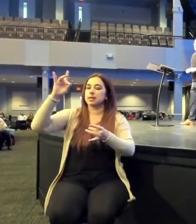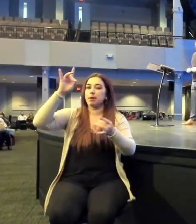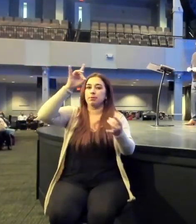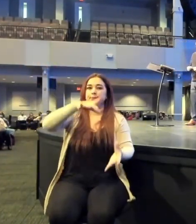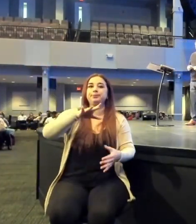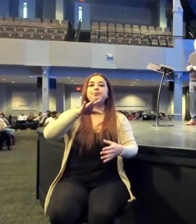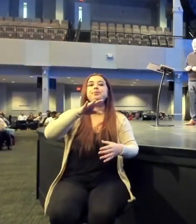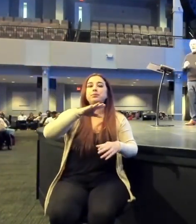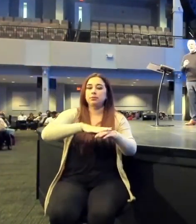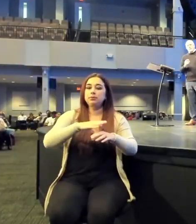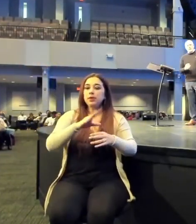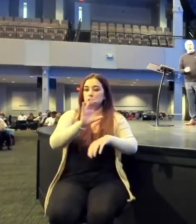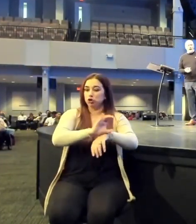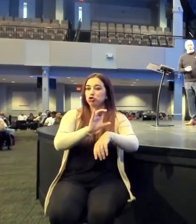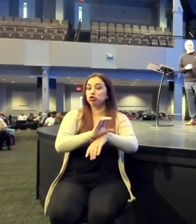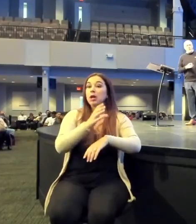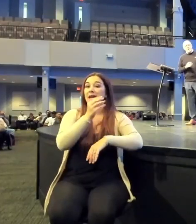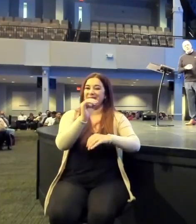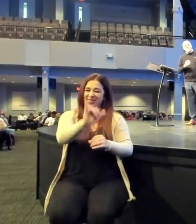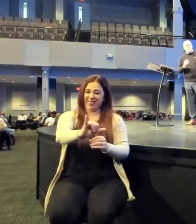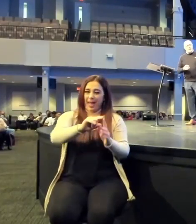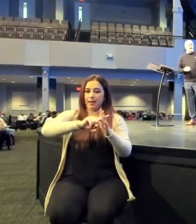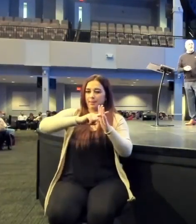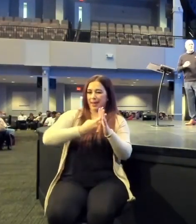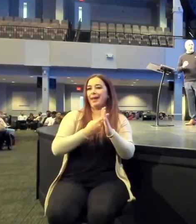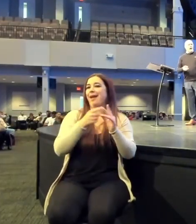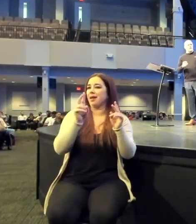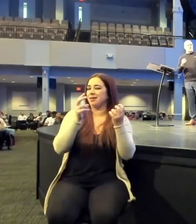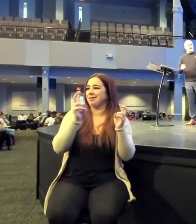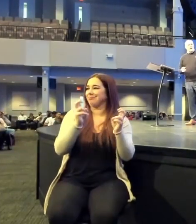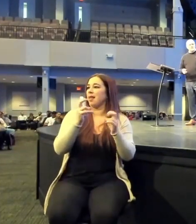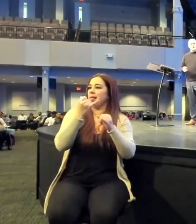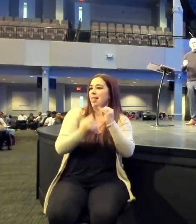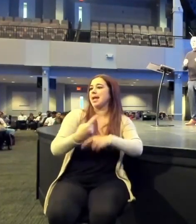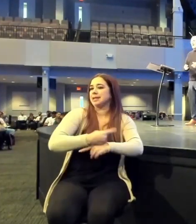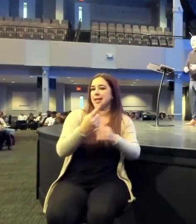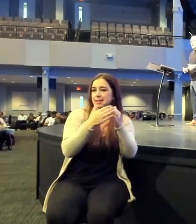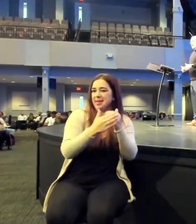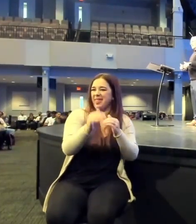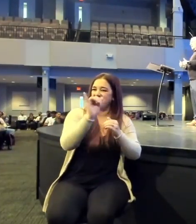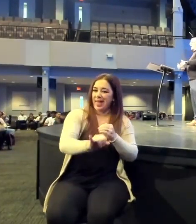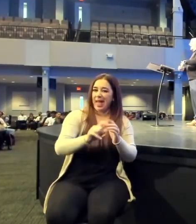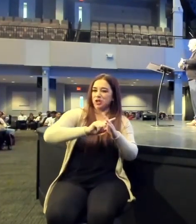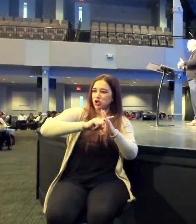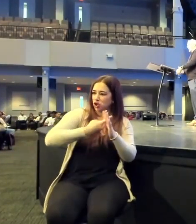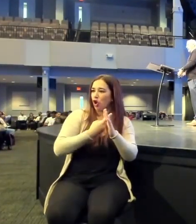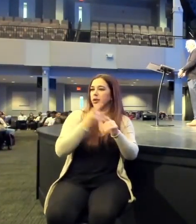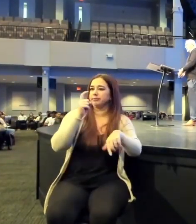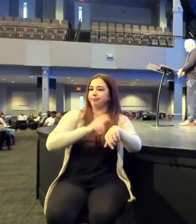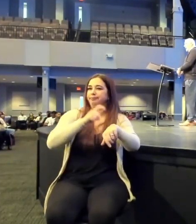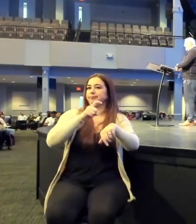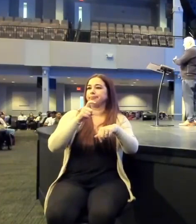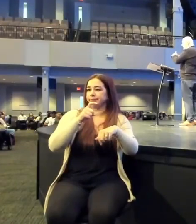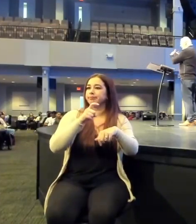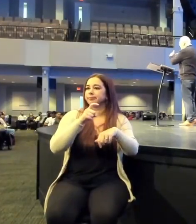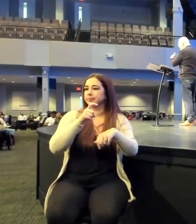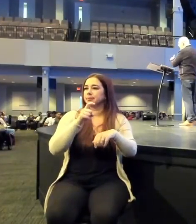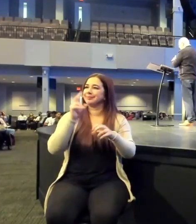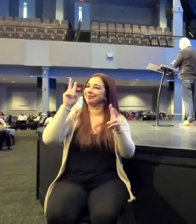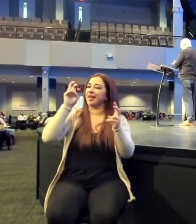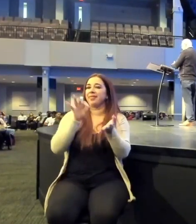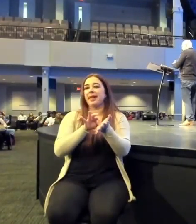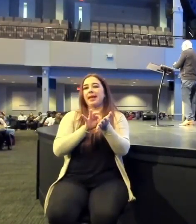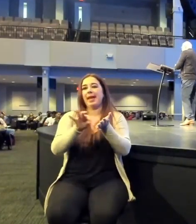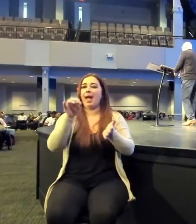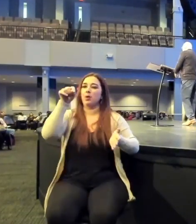day of Pentecost, and that began what we know to be the last days. That started the clock ticking, the